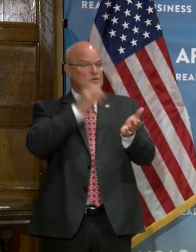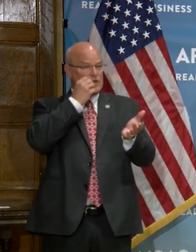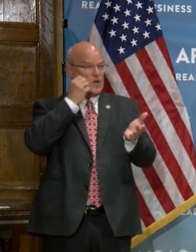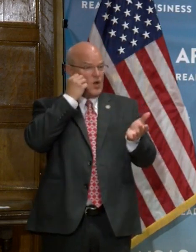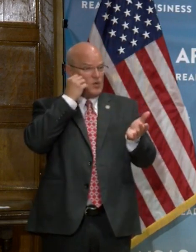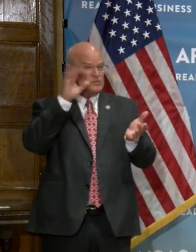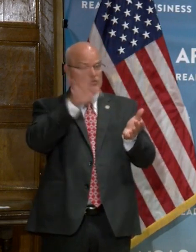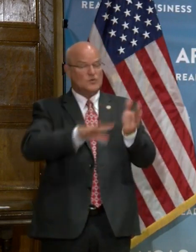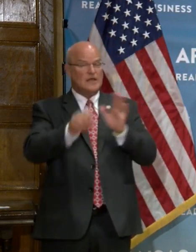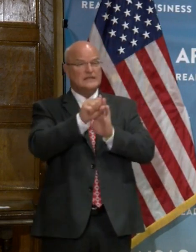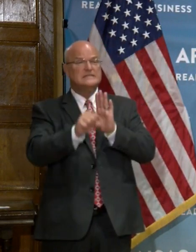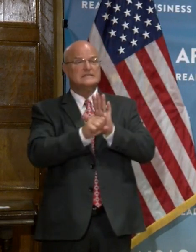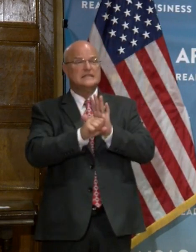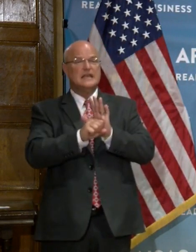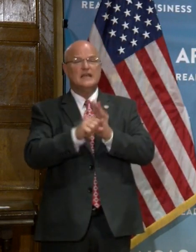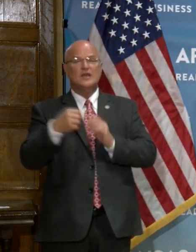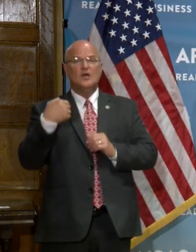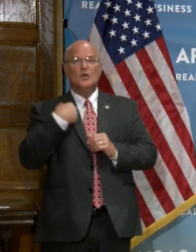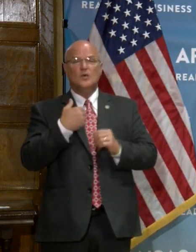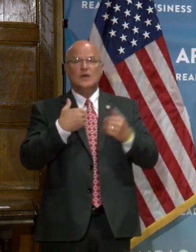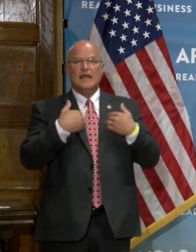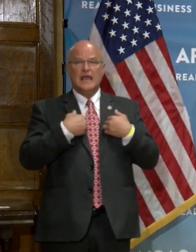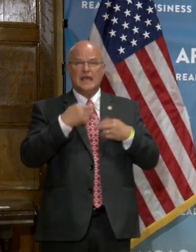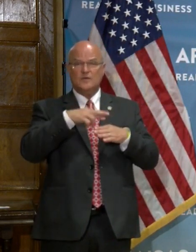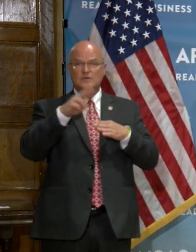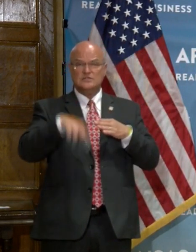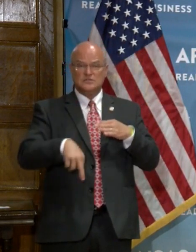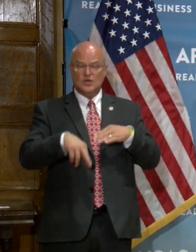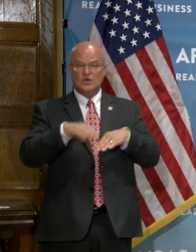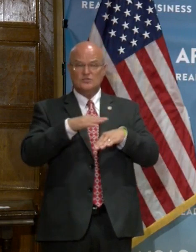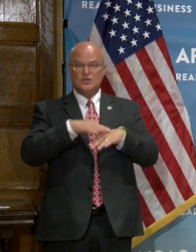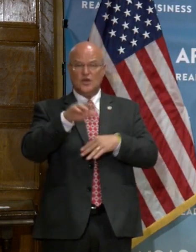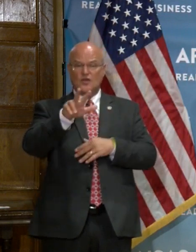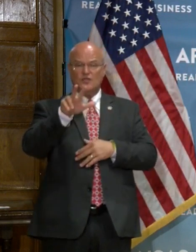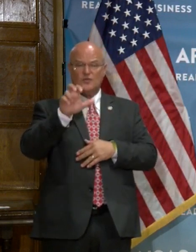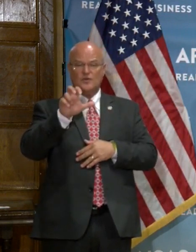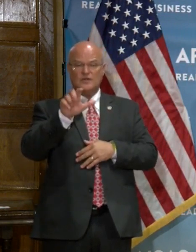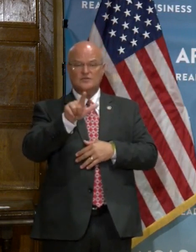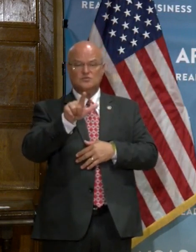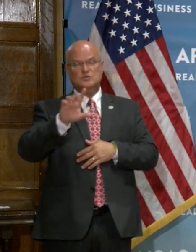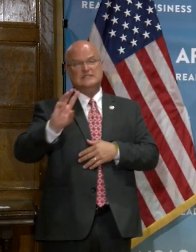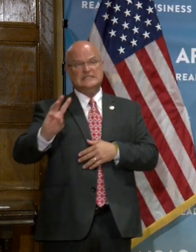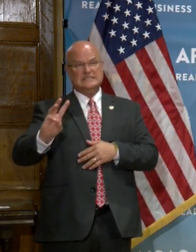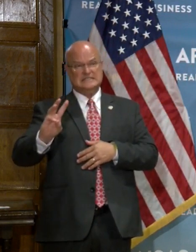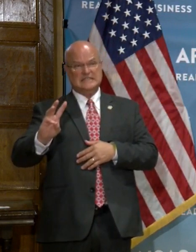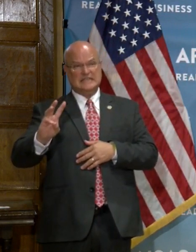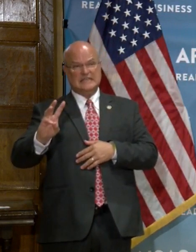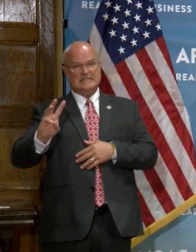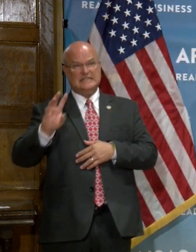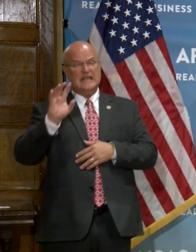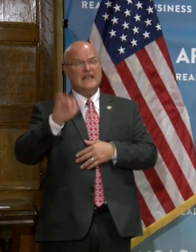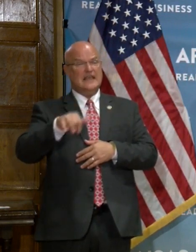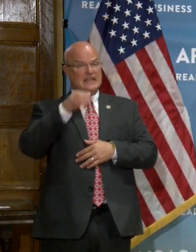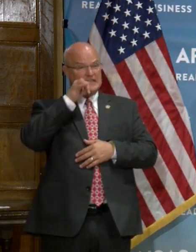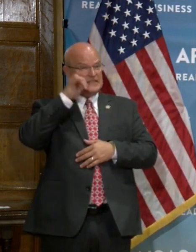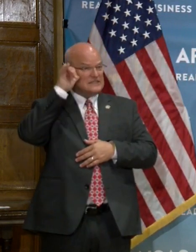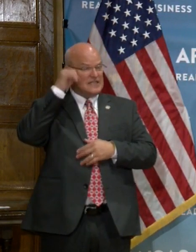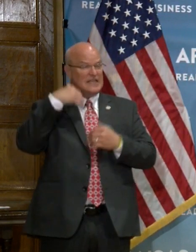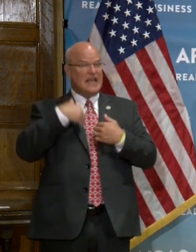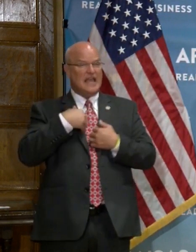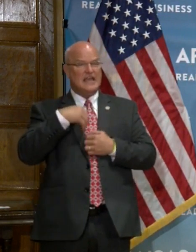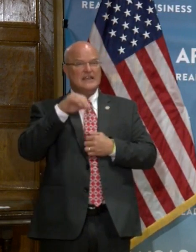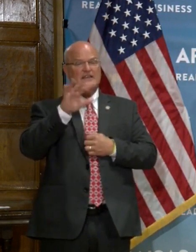facilities. We have results on 326, and of those, as of yesterday, we